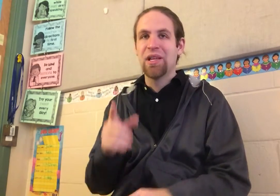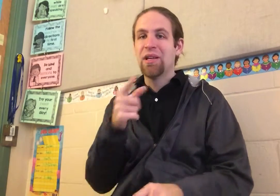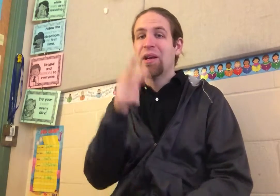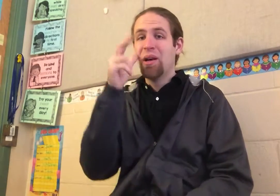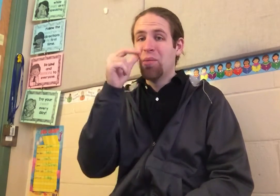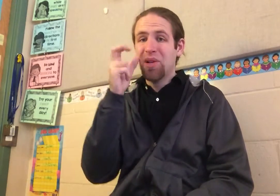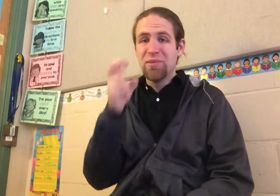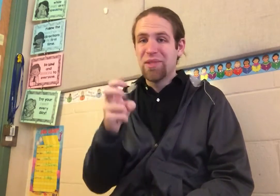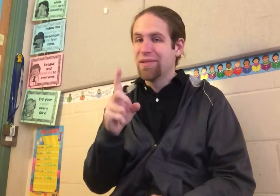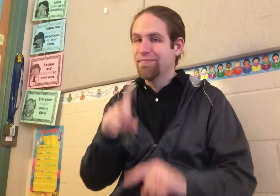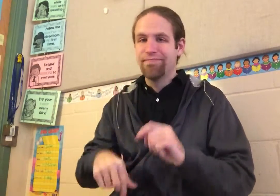compete with that.